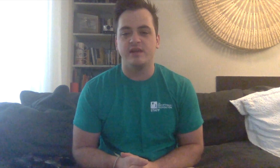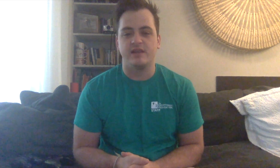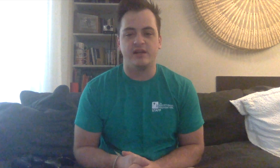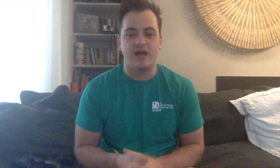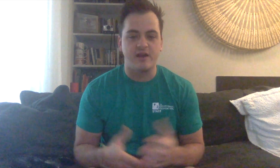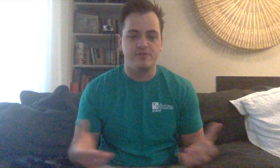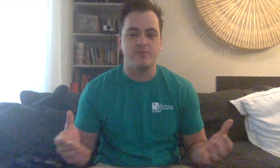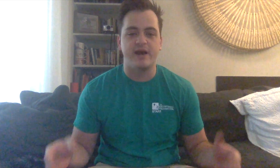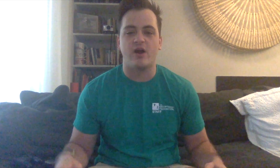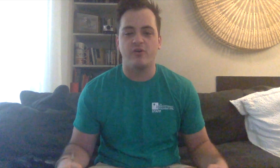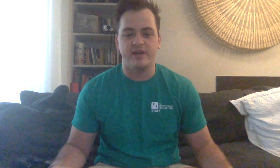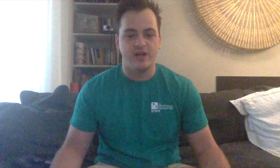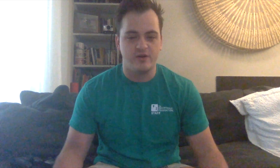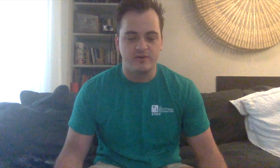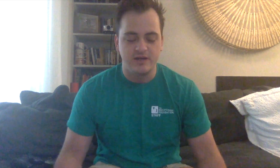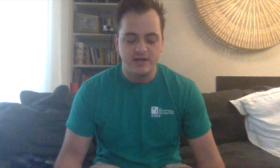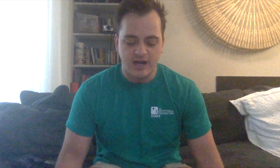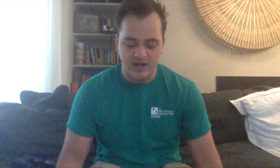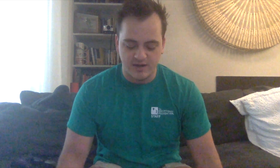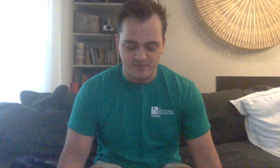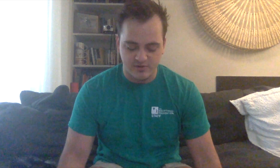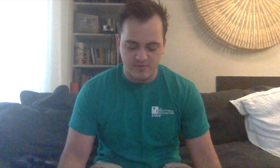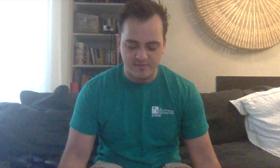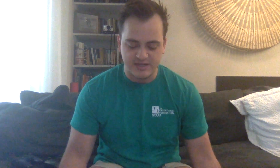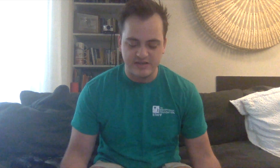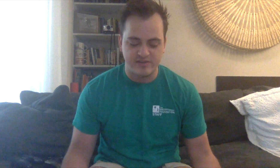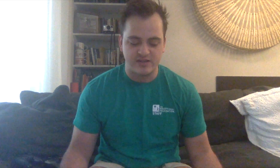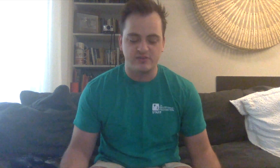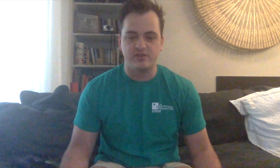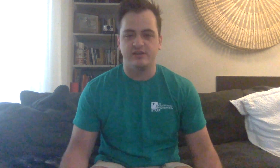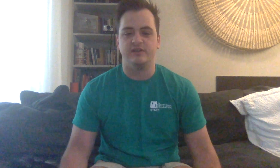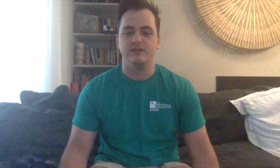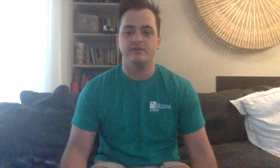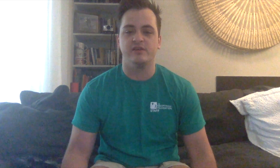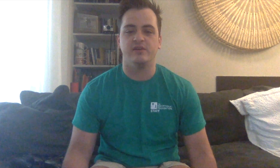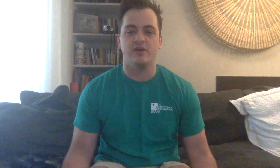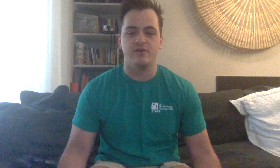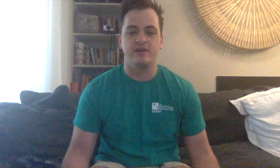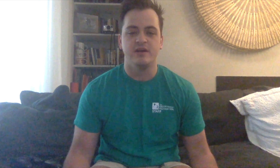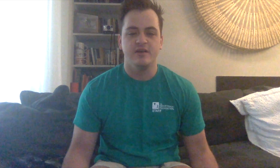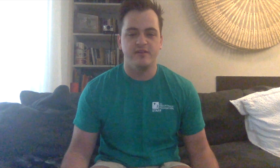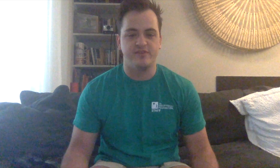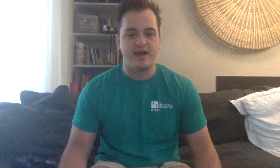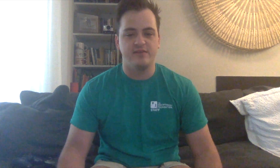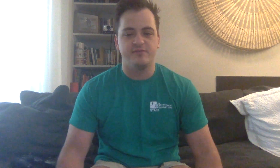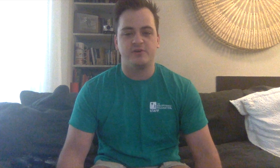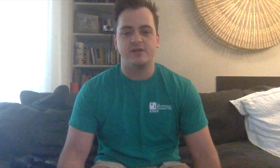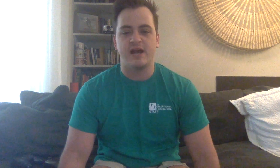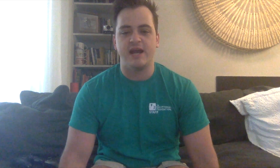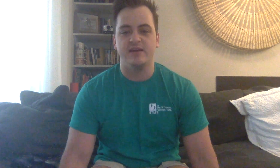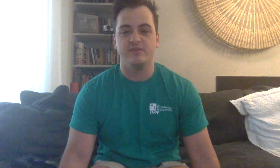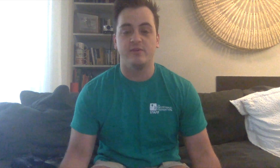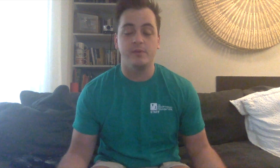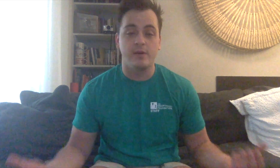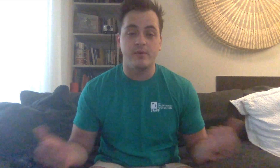that a lot of you might already know. So it might be easier to learn the signs for, and so we went with the